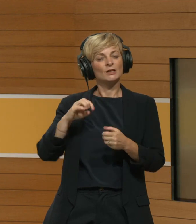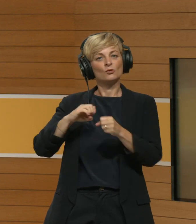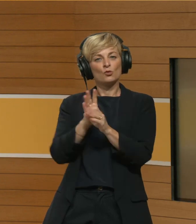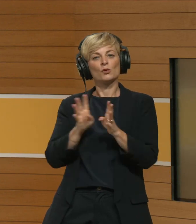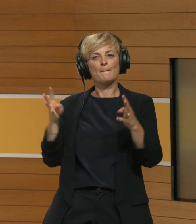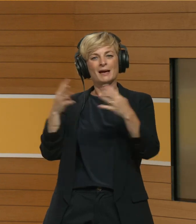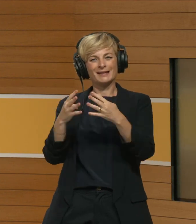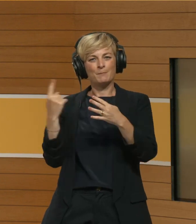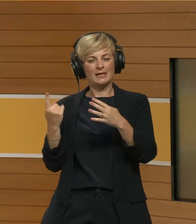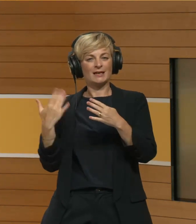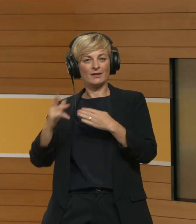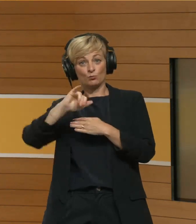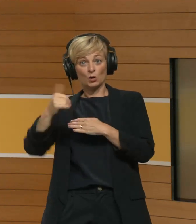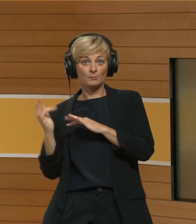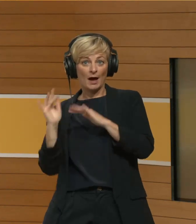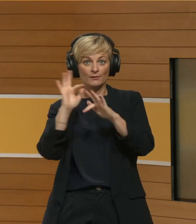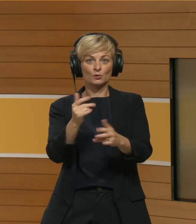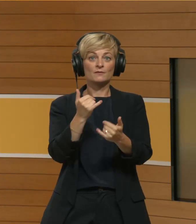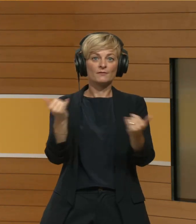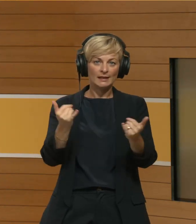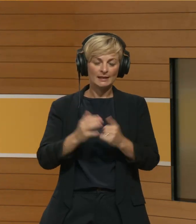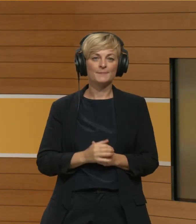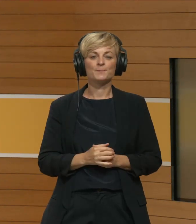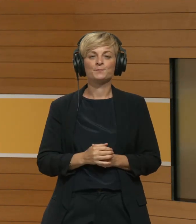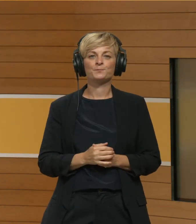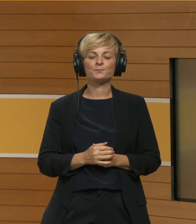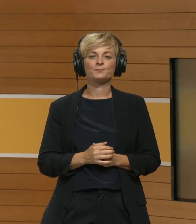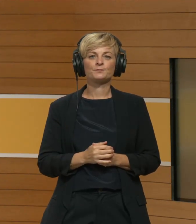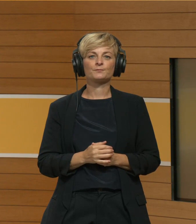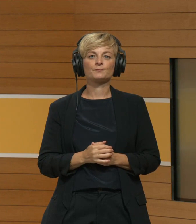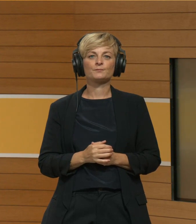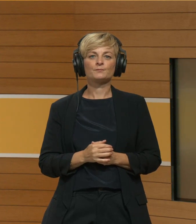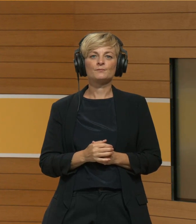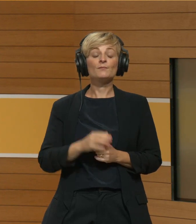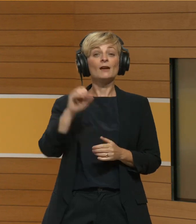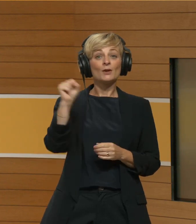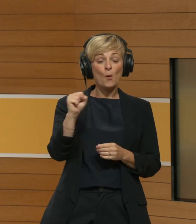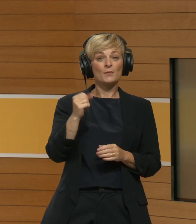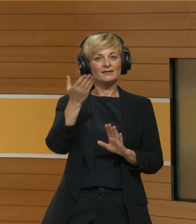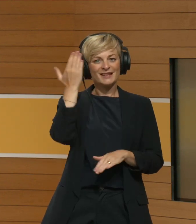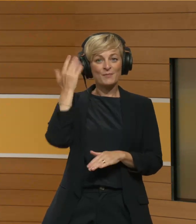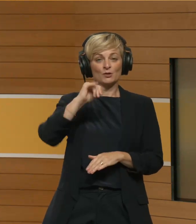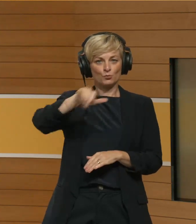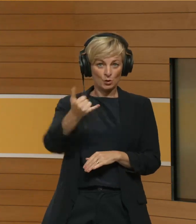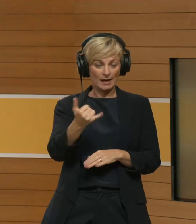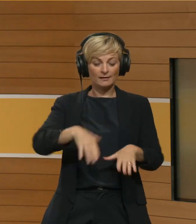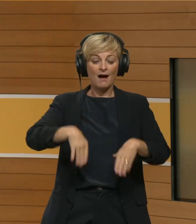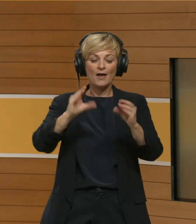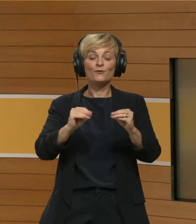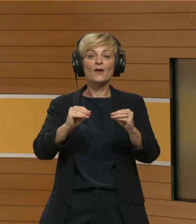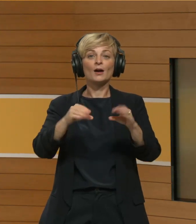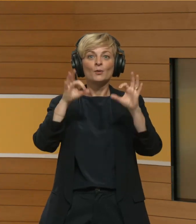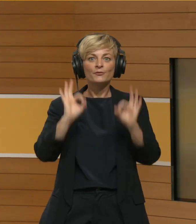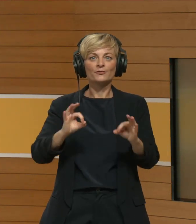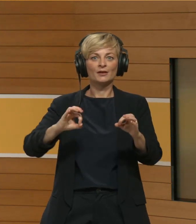pandemic actually, or right before the pandemic happened. And then we will also discuss how the panel members assess